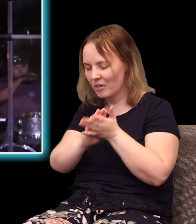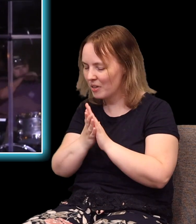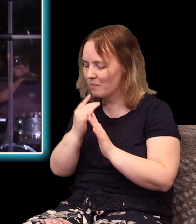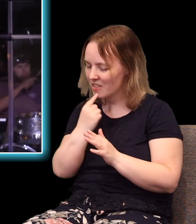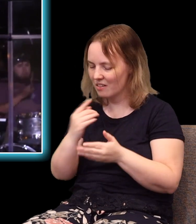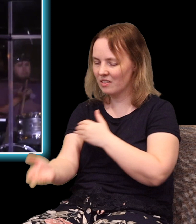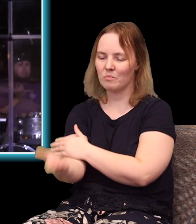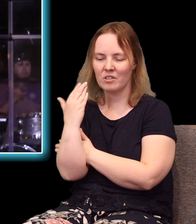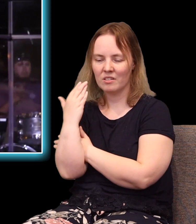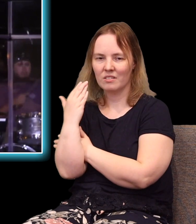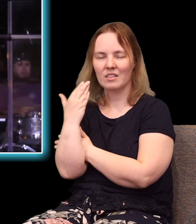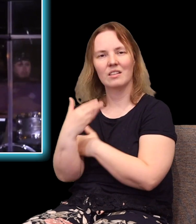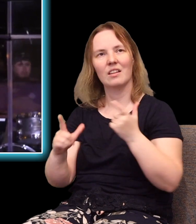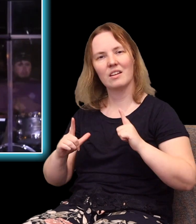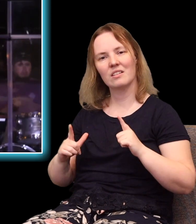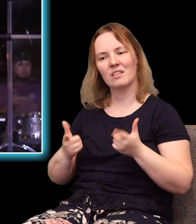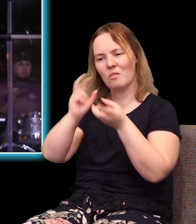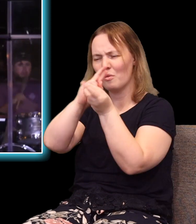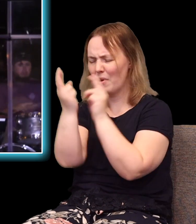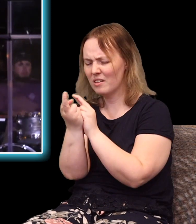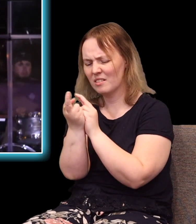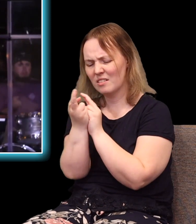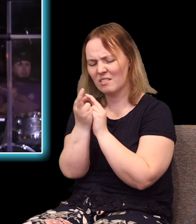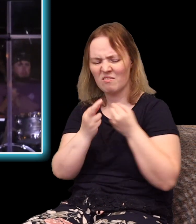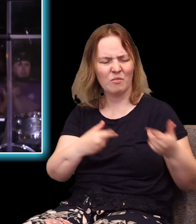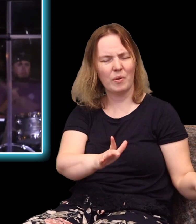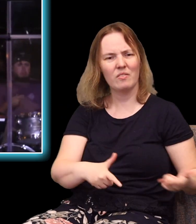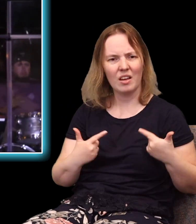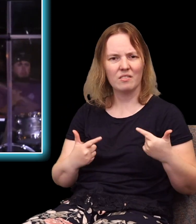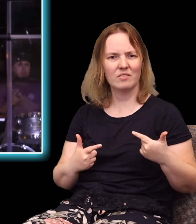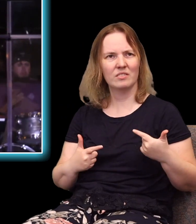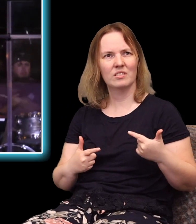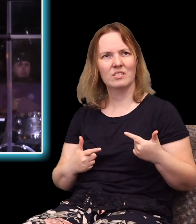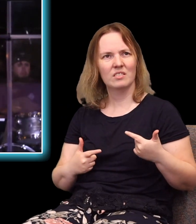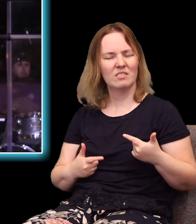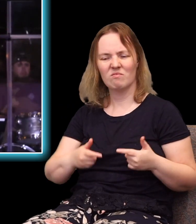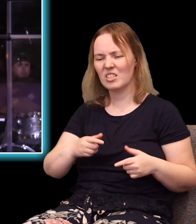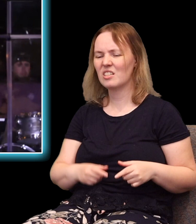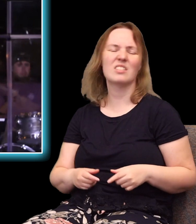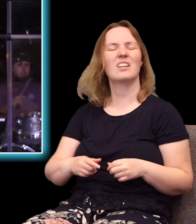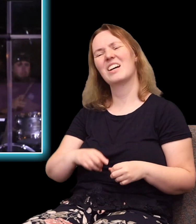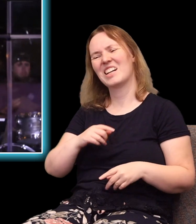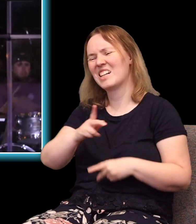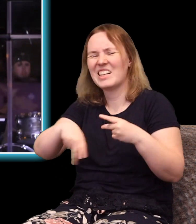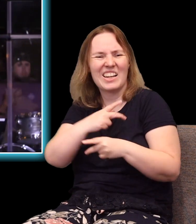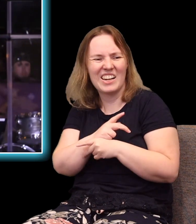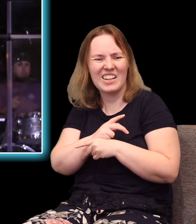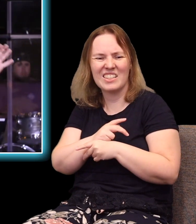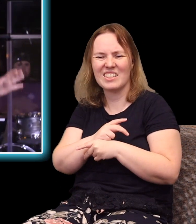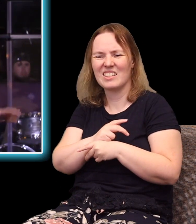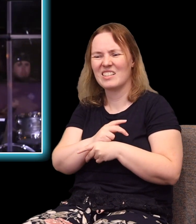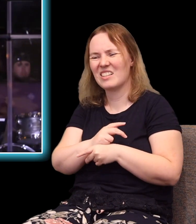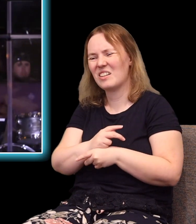morning. I want to encourage you, if you allowed yourself to do this, to repent of lifestyle. That's just idolatry, a form of godliness that has